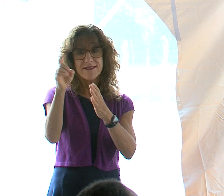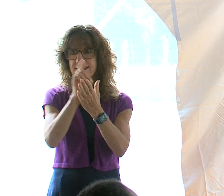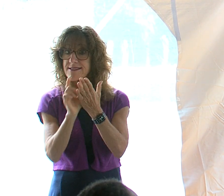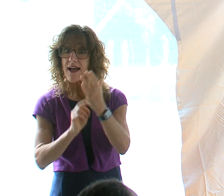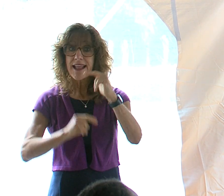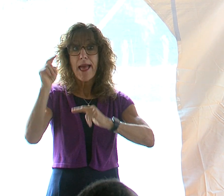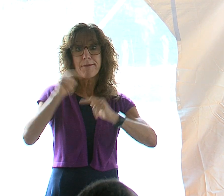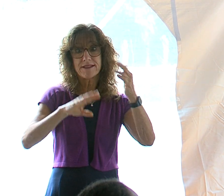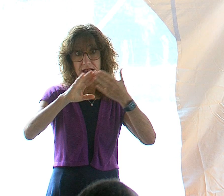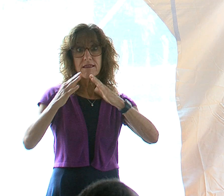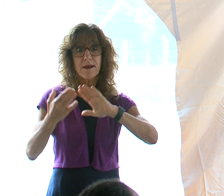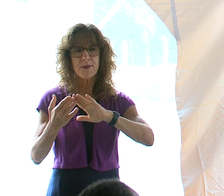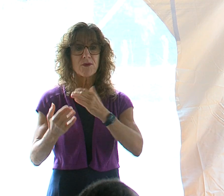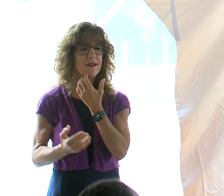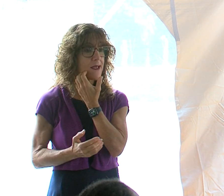and building this community.